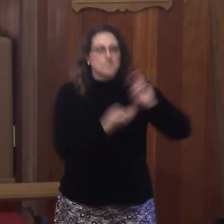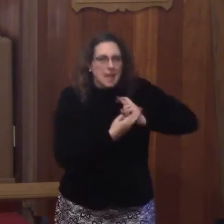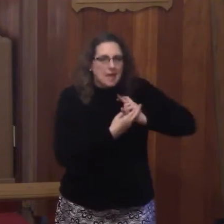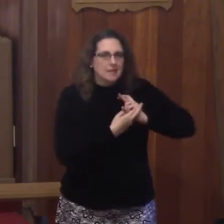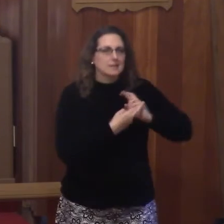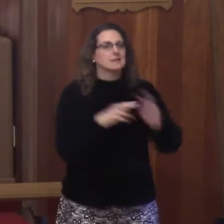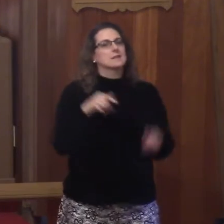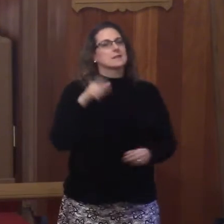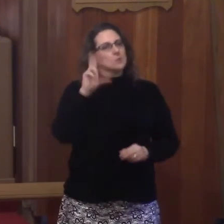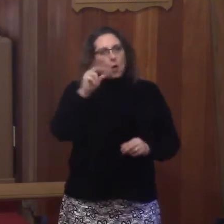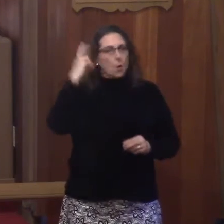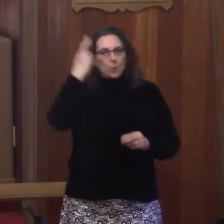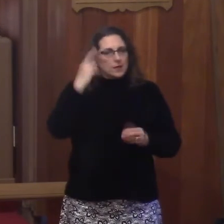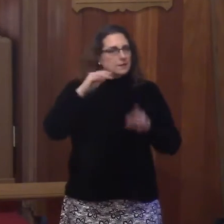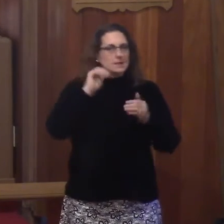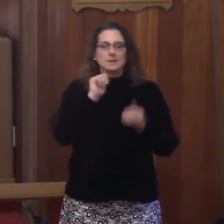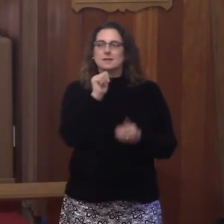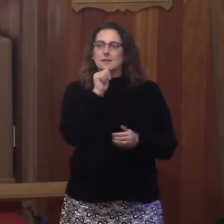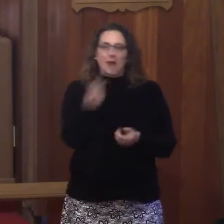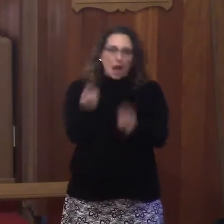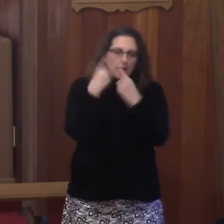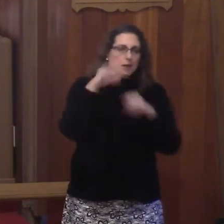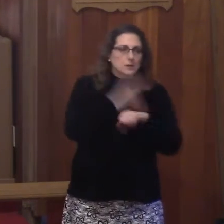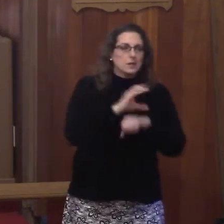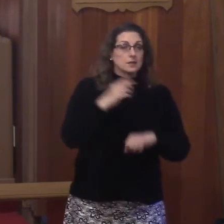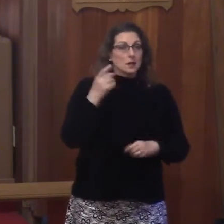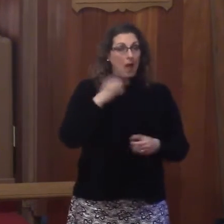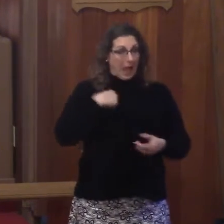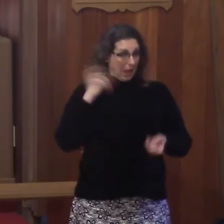The problem with us is we don't really think we're at that.